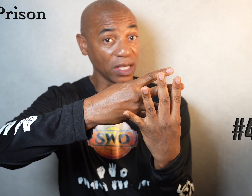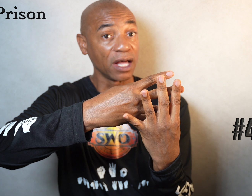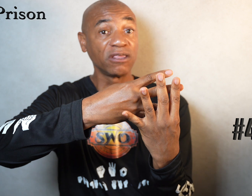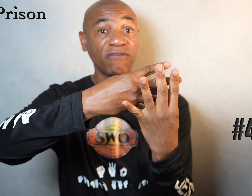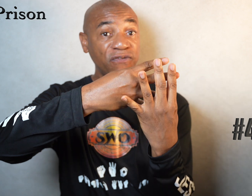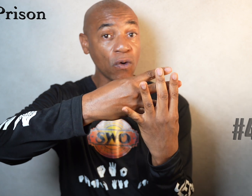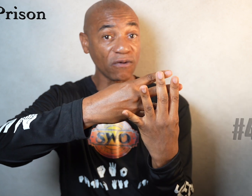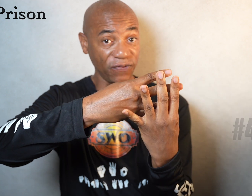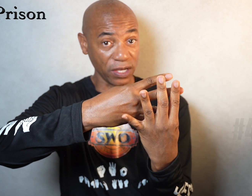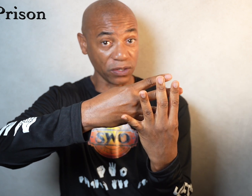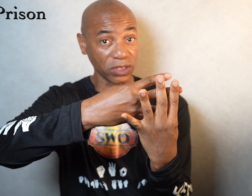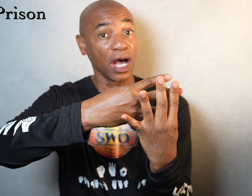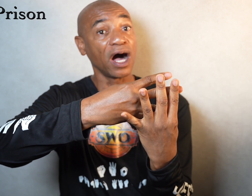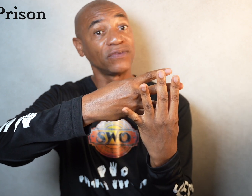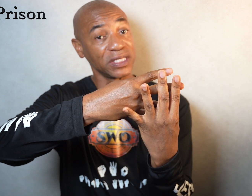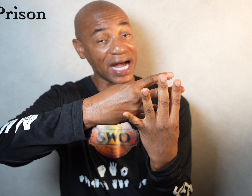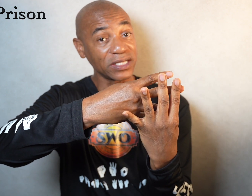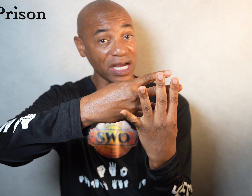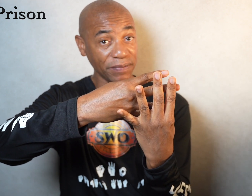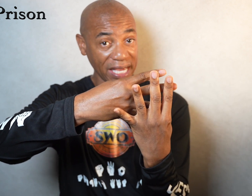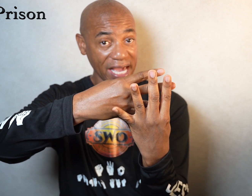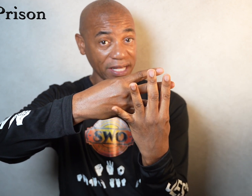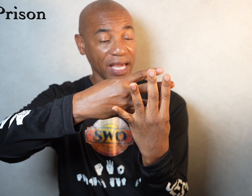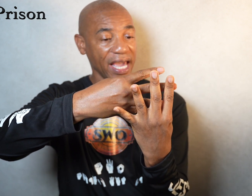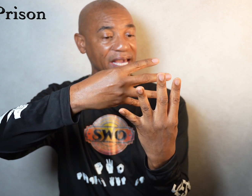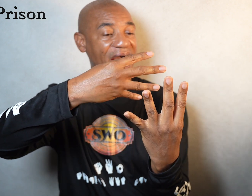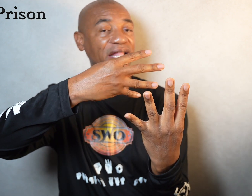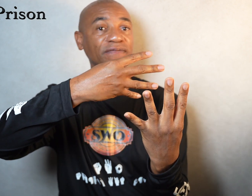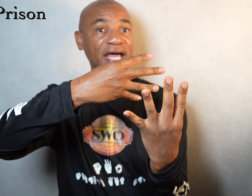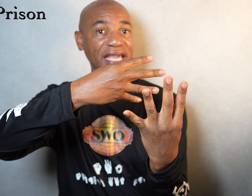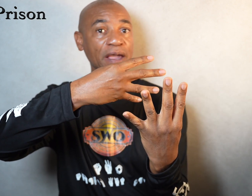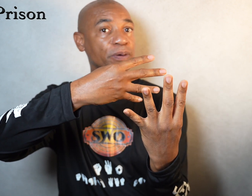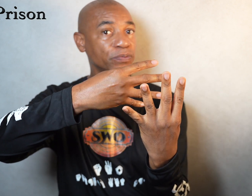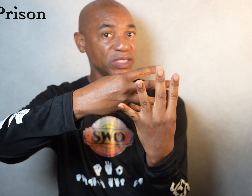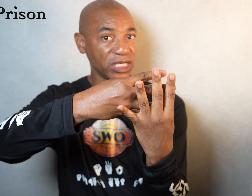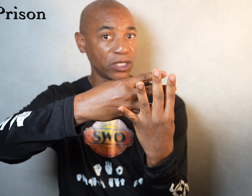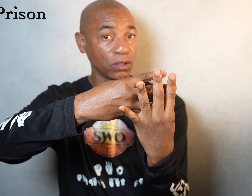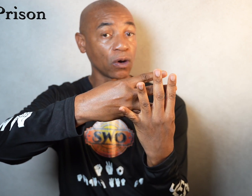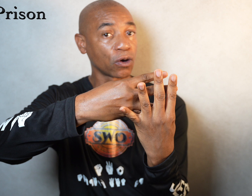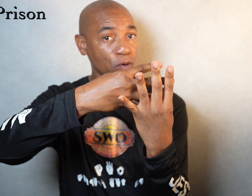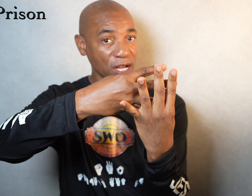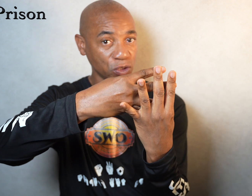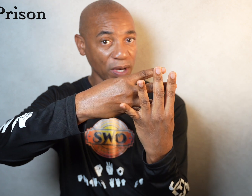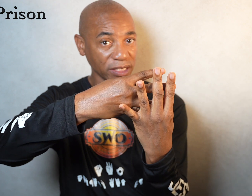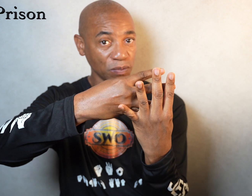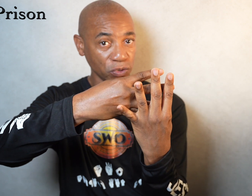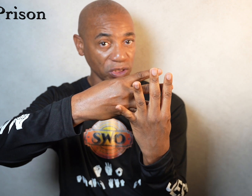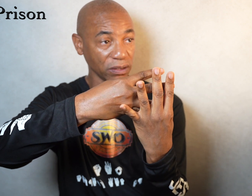the 4 fingers of the non-dominant hand in kind of like a perpendicular or crosswise motion.